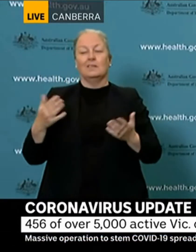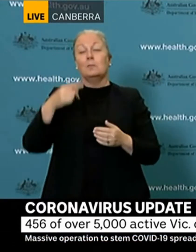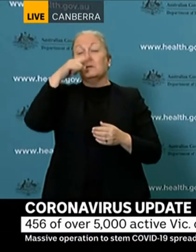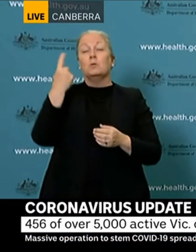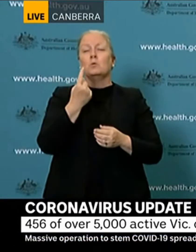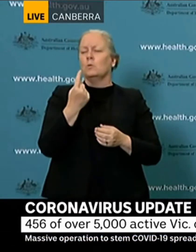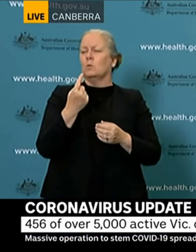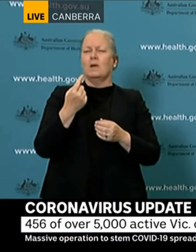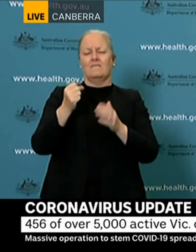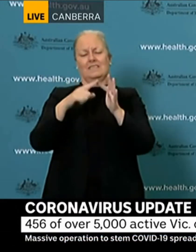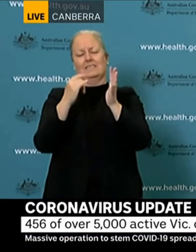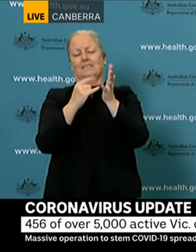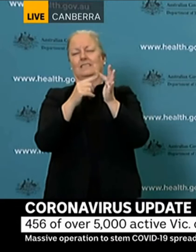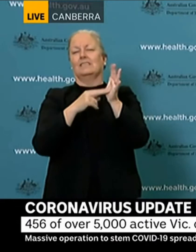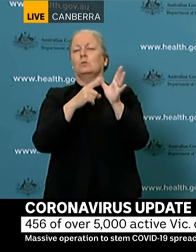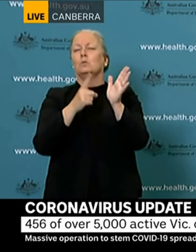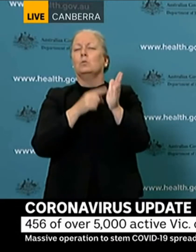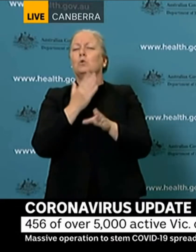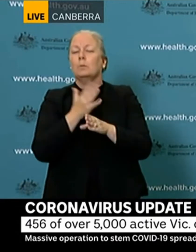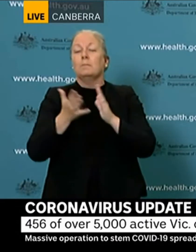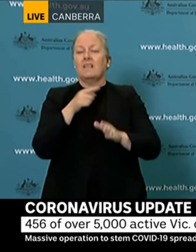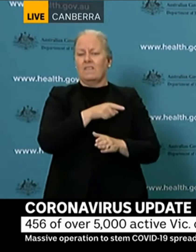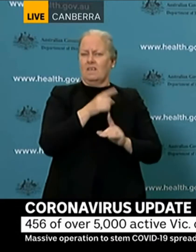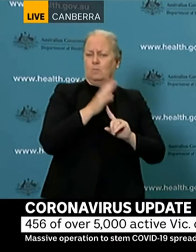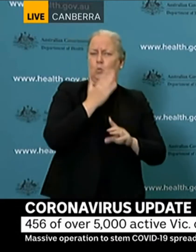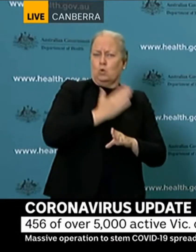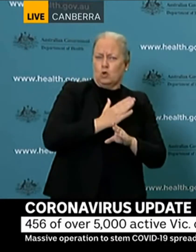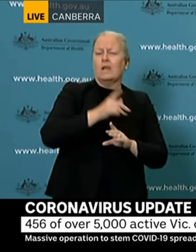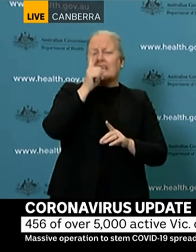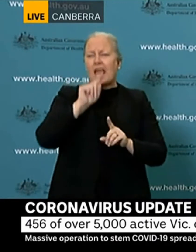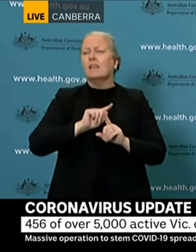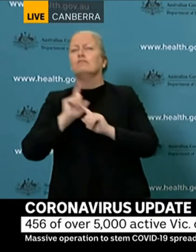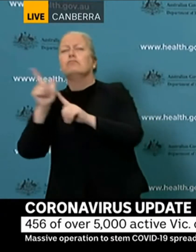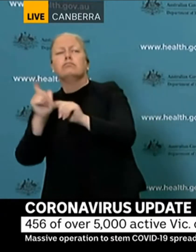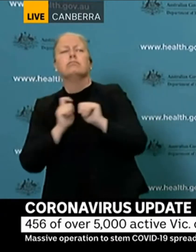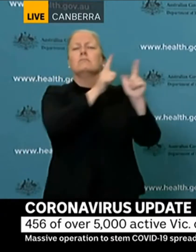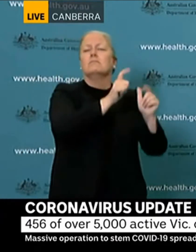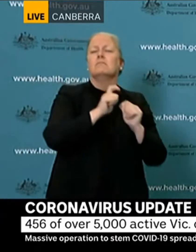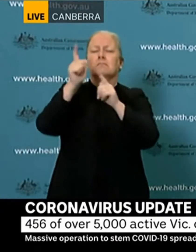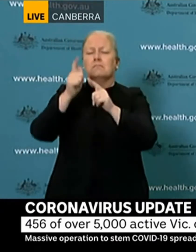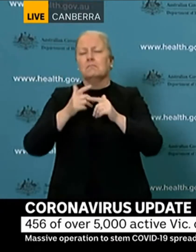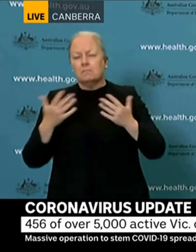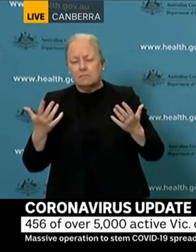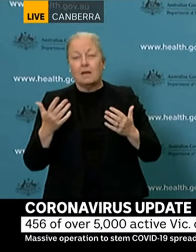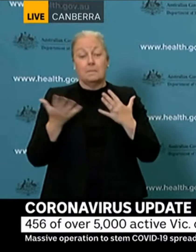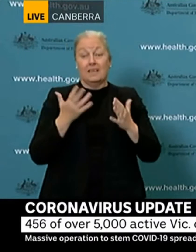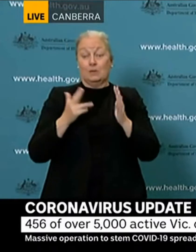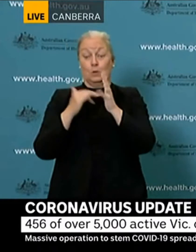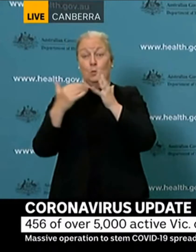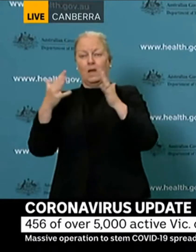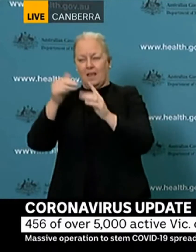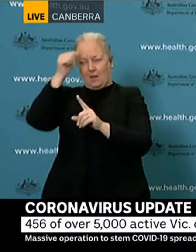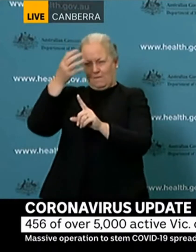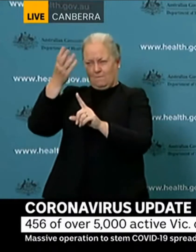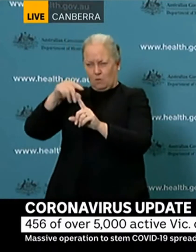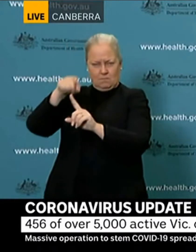and other reasons are able to move to other states, and we have seen where that has led to in New South Wales